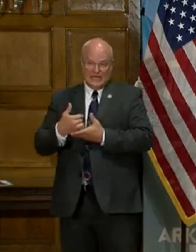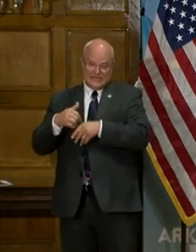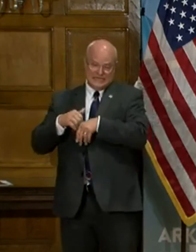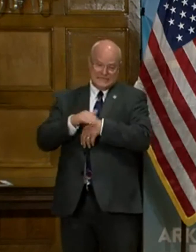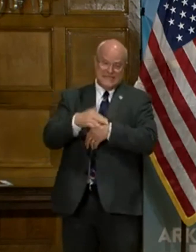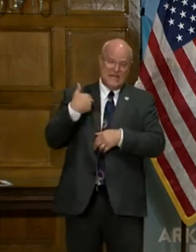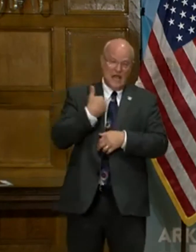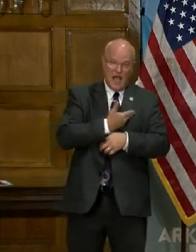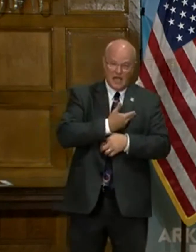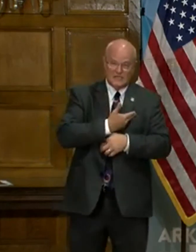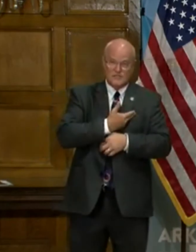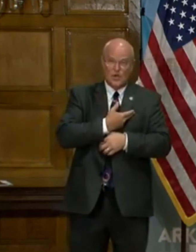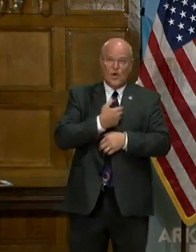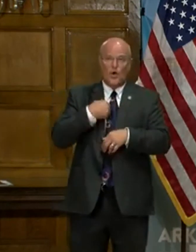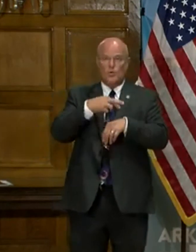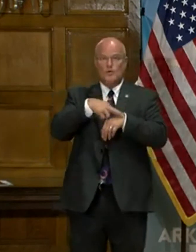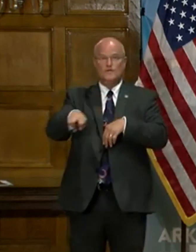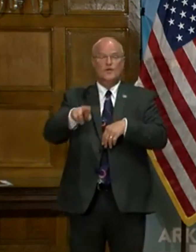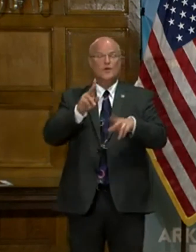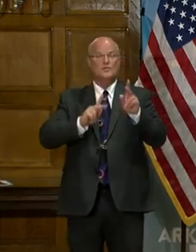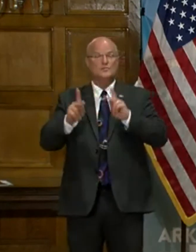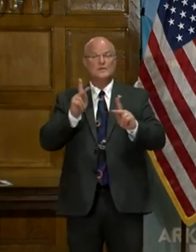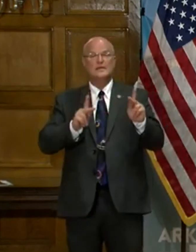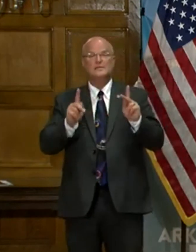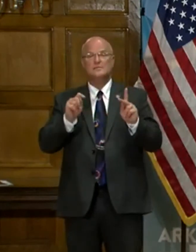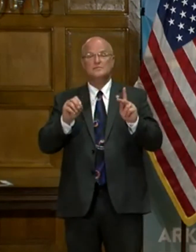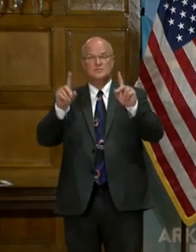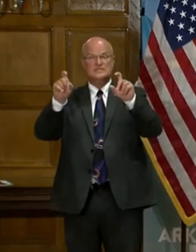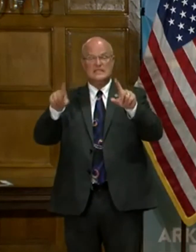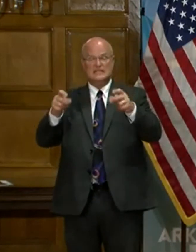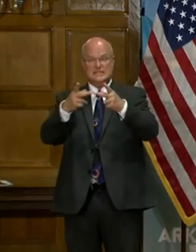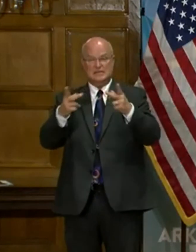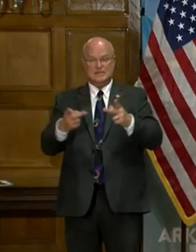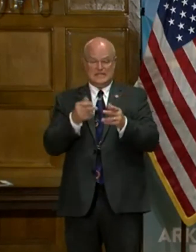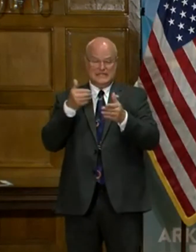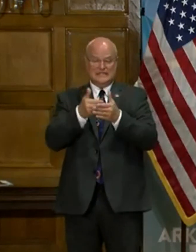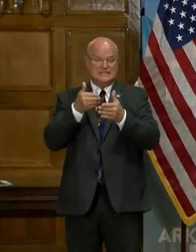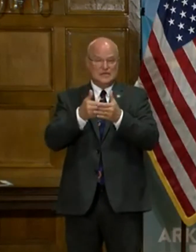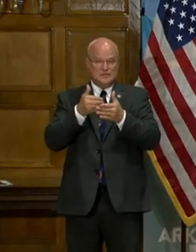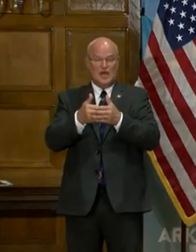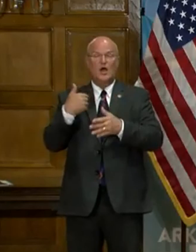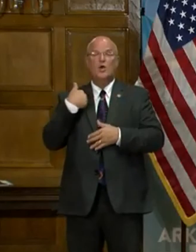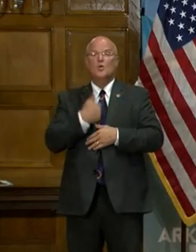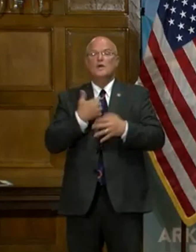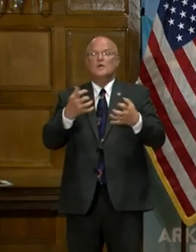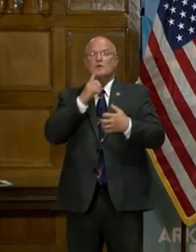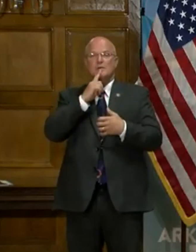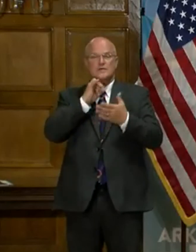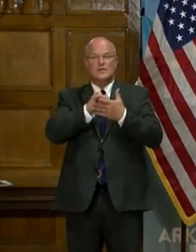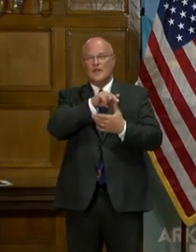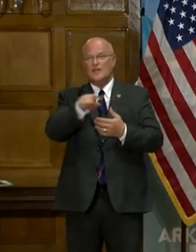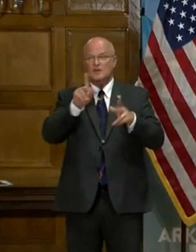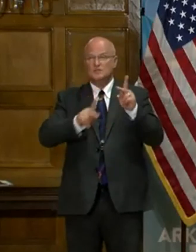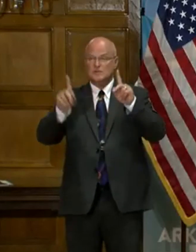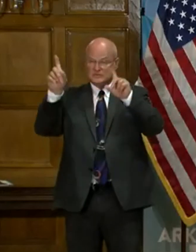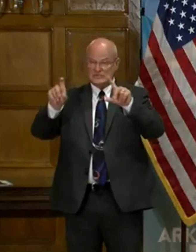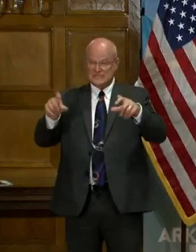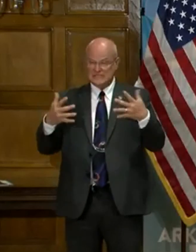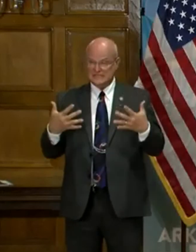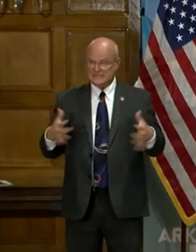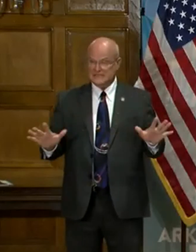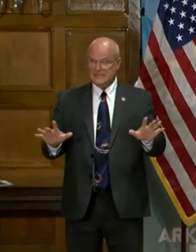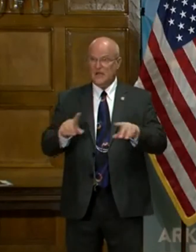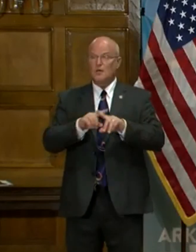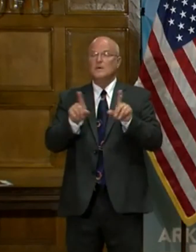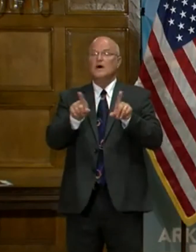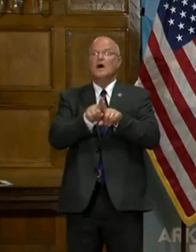and sending it to us or referring the patients to a testing site that's nearby, we want to make sure that those people get tested,